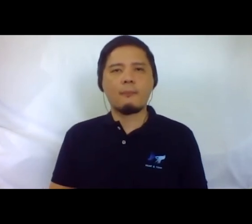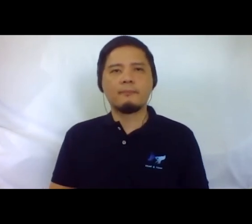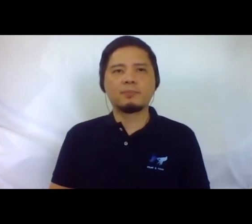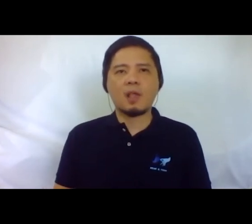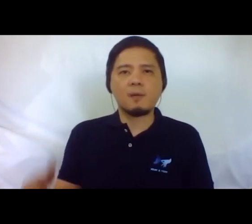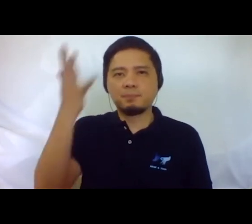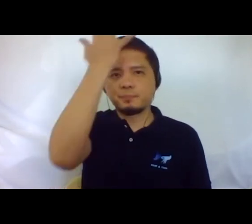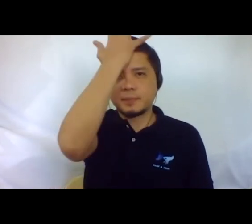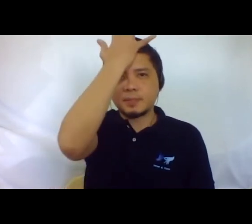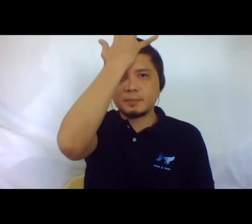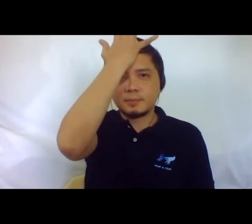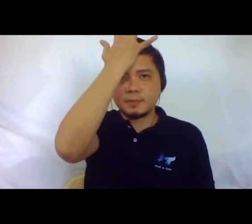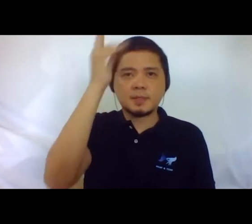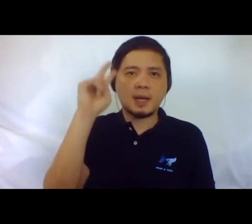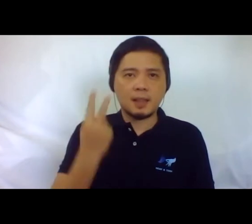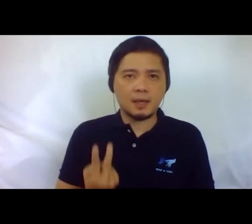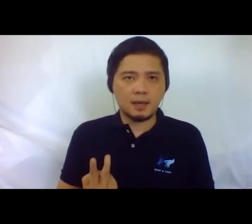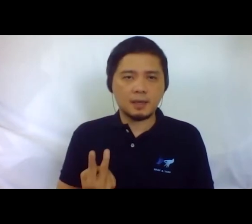Peebs and Kyla then, right?